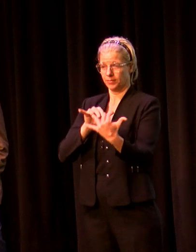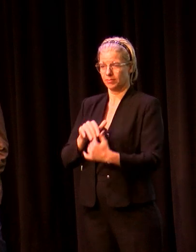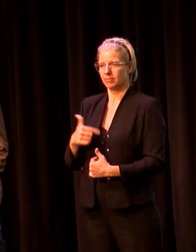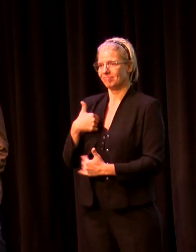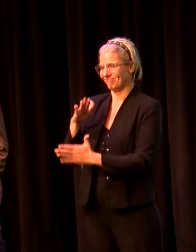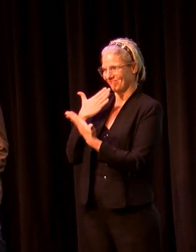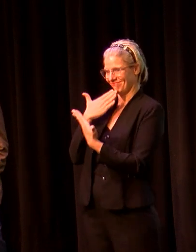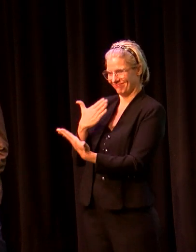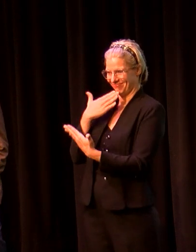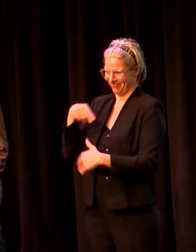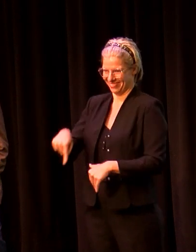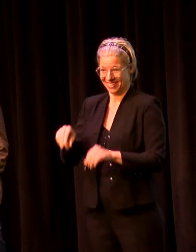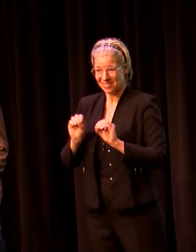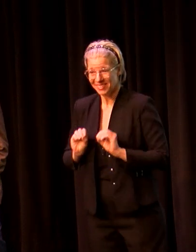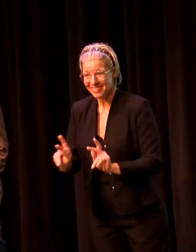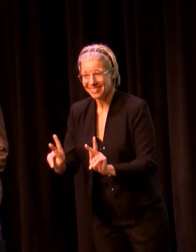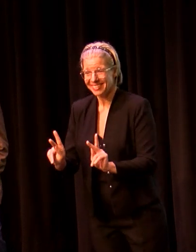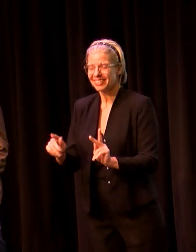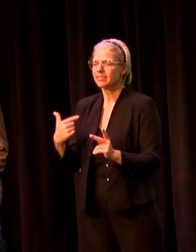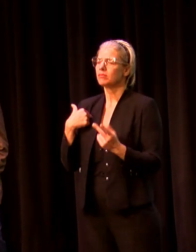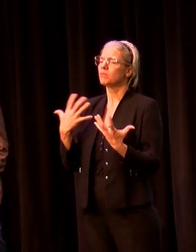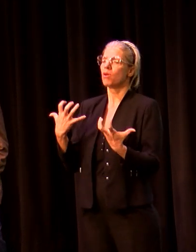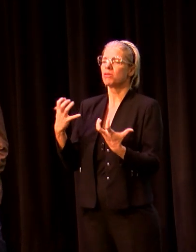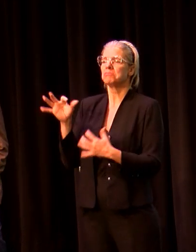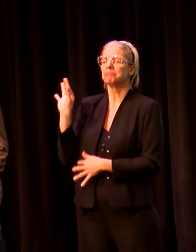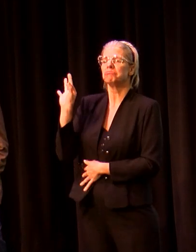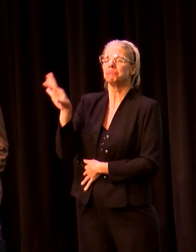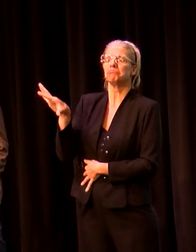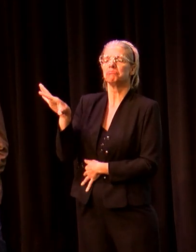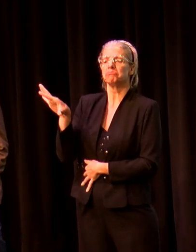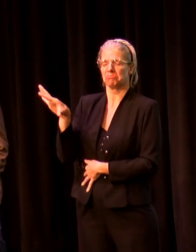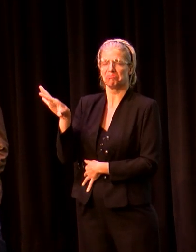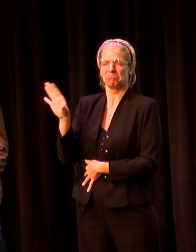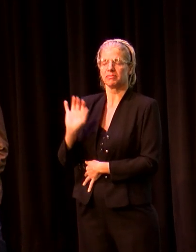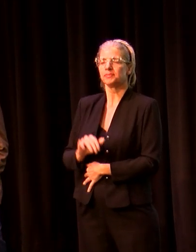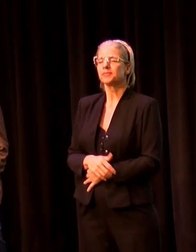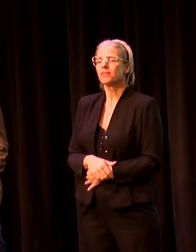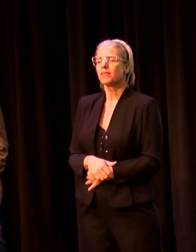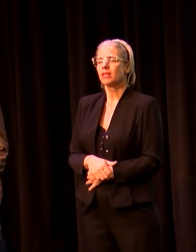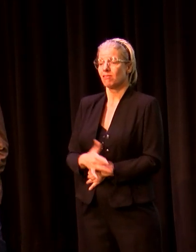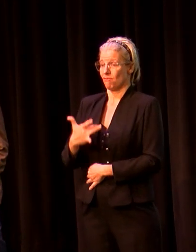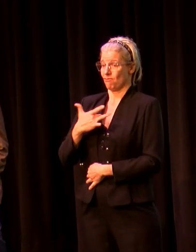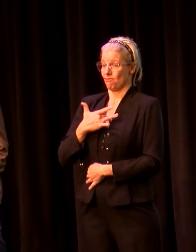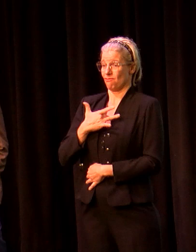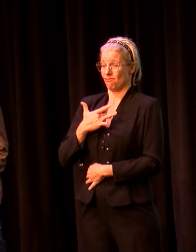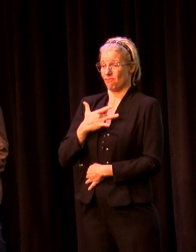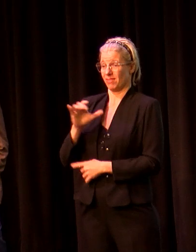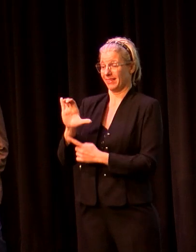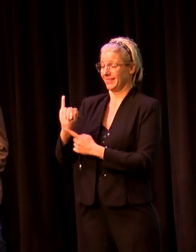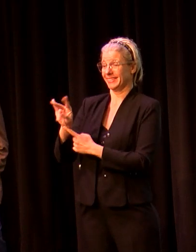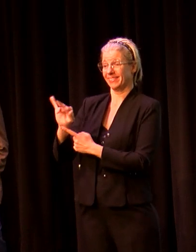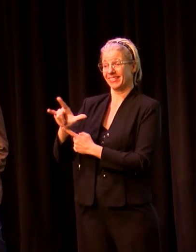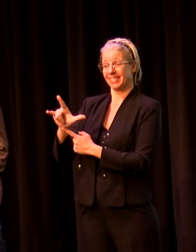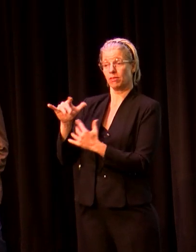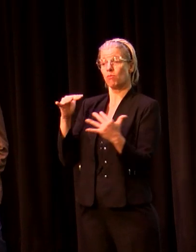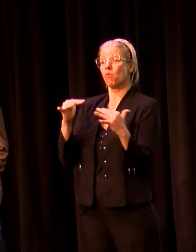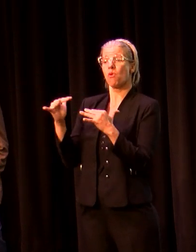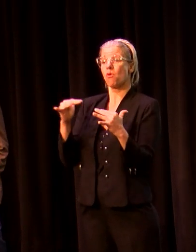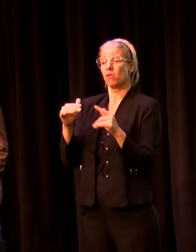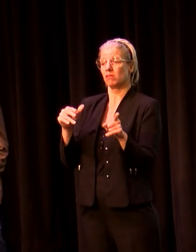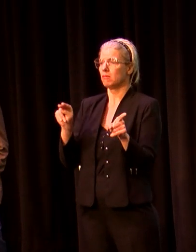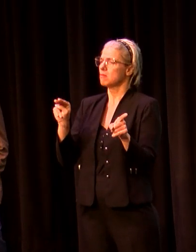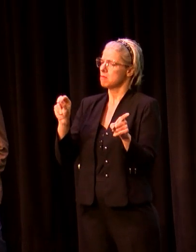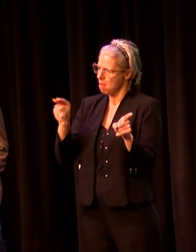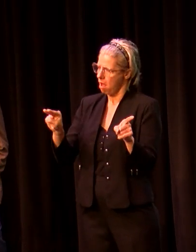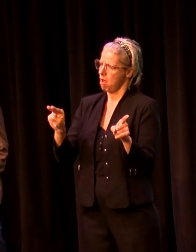want to put something on your radar screens. The Heart of the Civil War Heritage Area is a nonprofit organization.